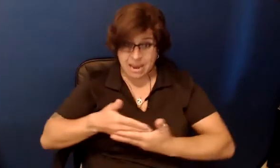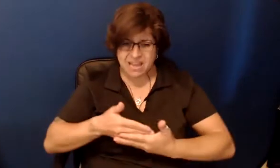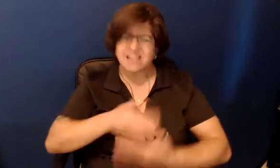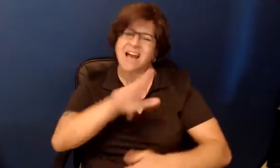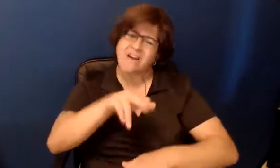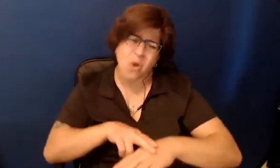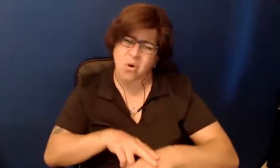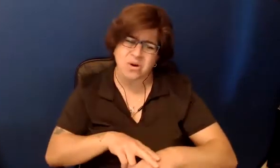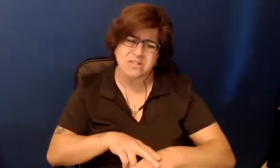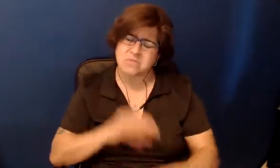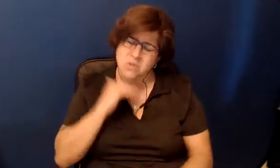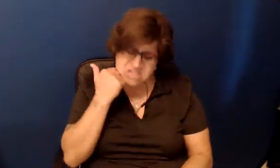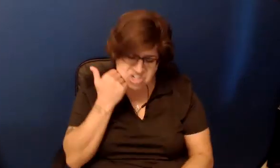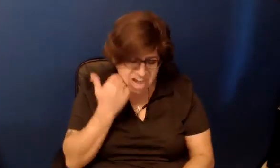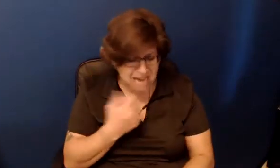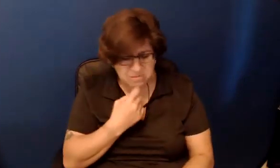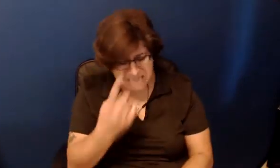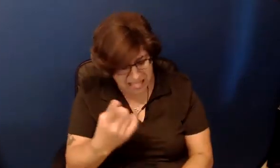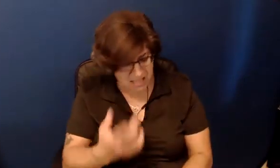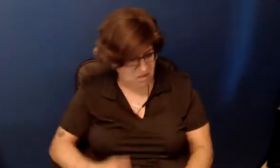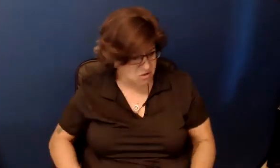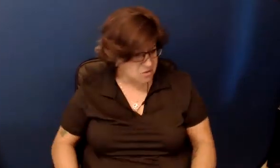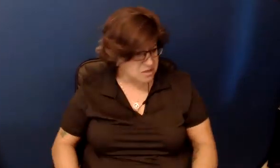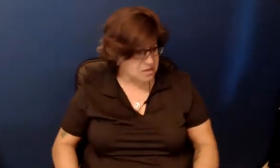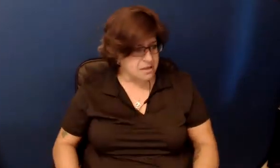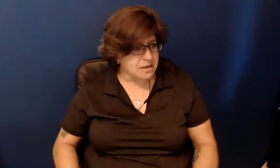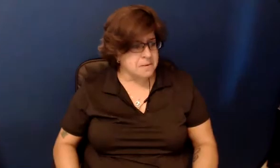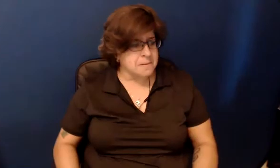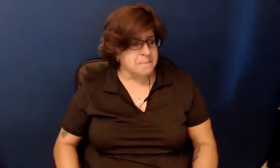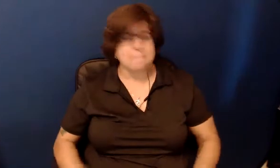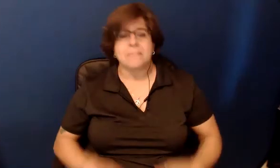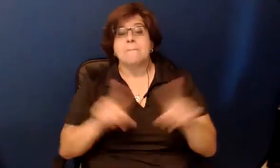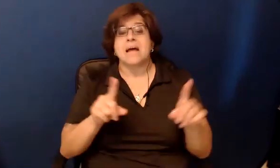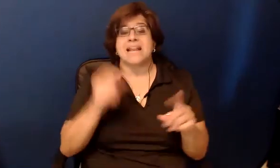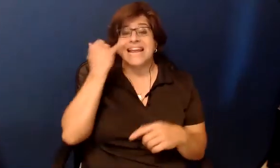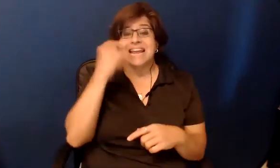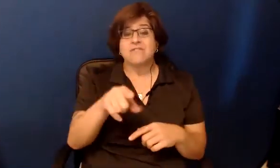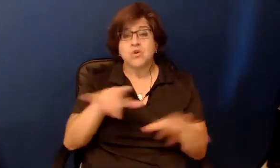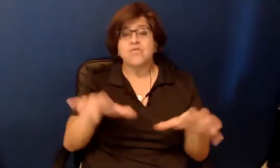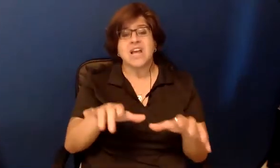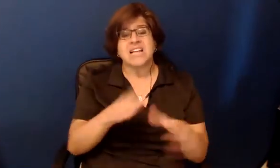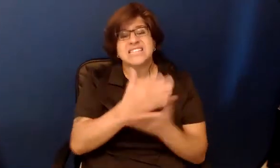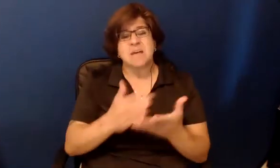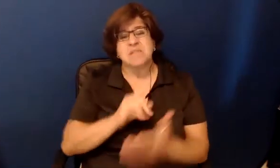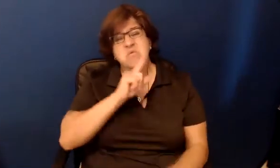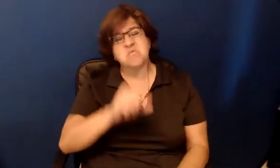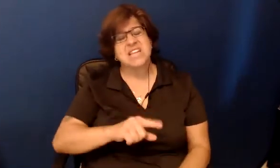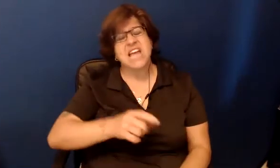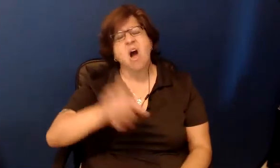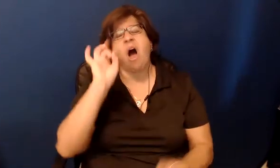today? Yes. I'm so ashamed of it when I even tell you. But, so if you've